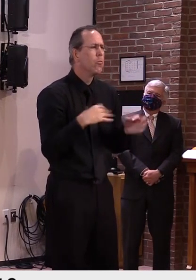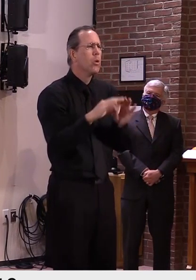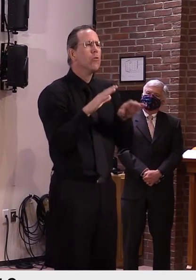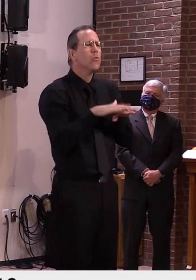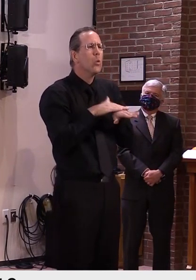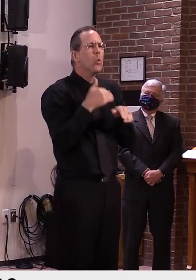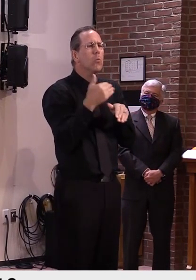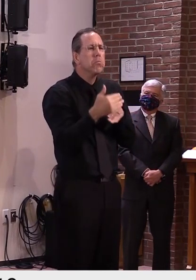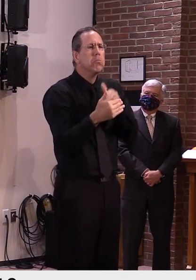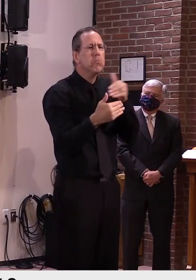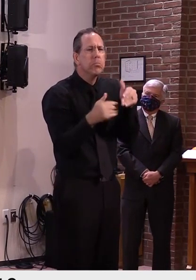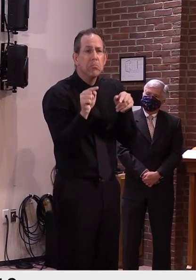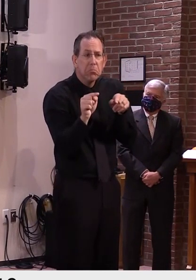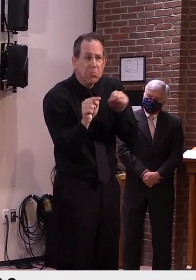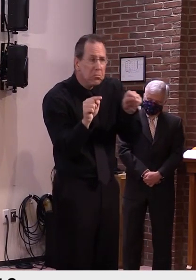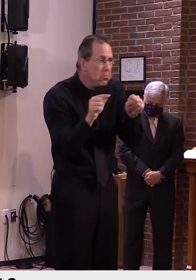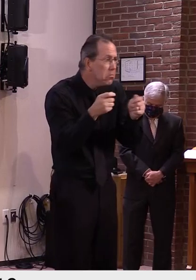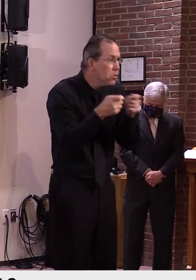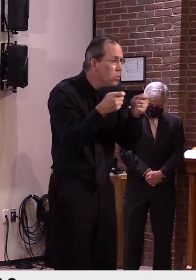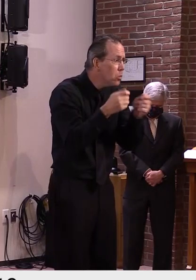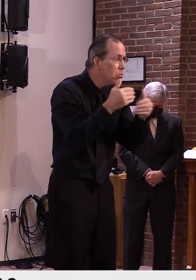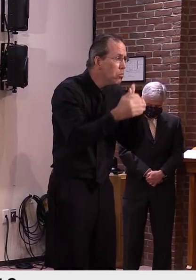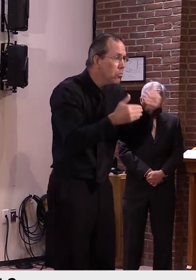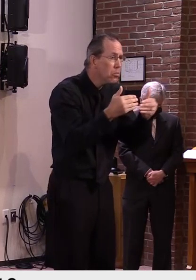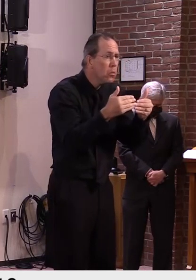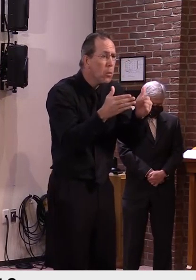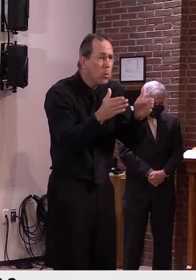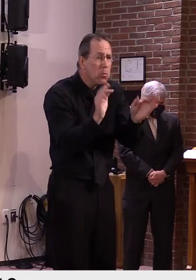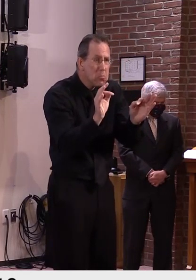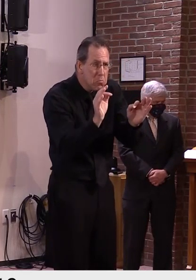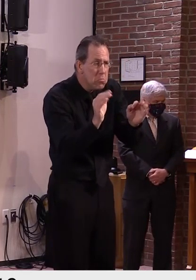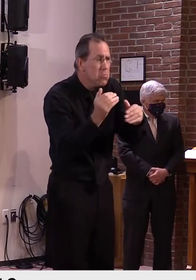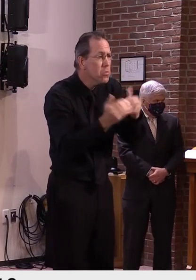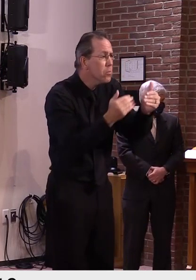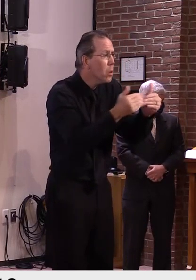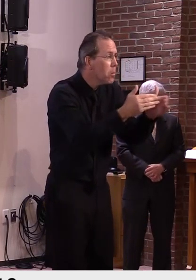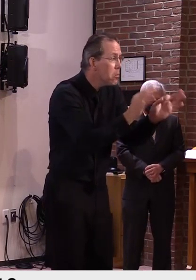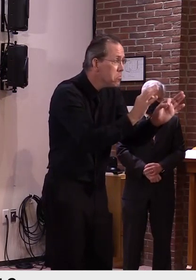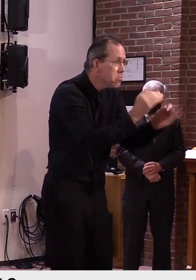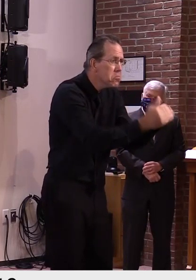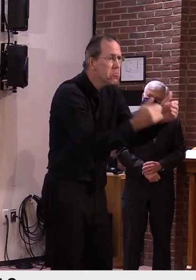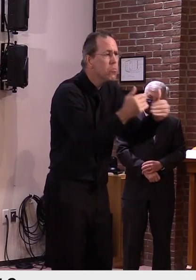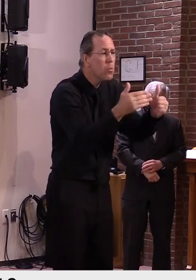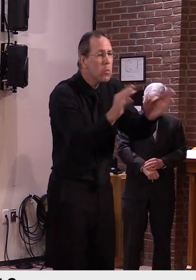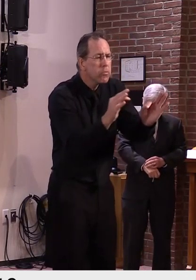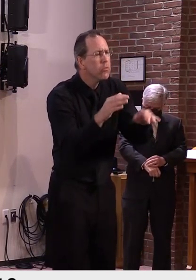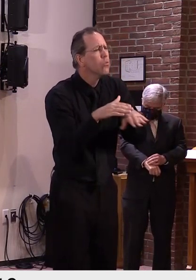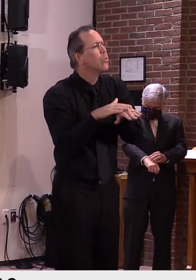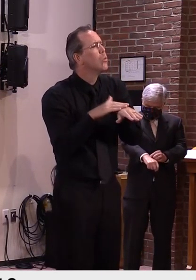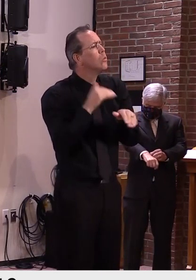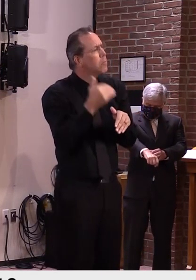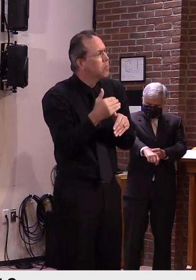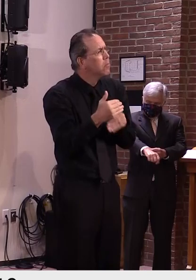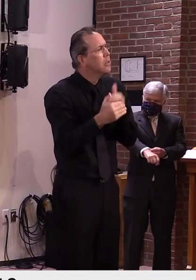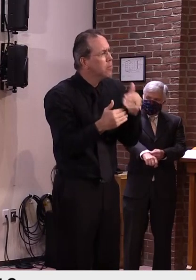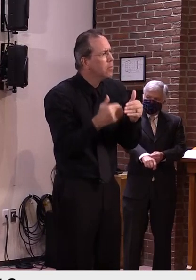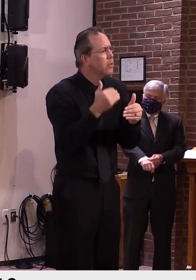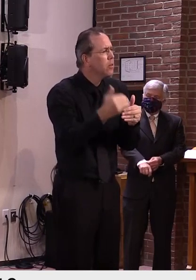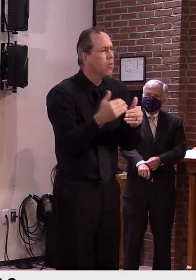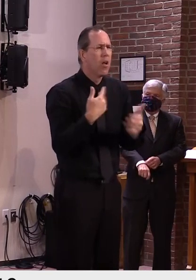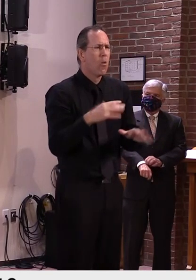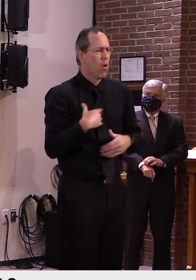a small amount at a time. And if we continue to do that and not to try and open it too quick, I think